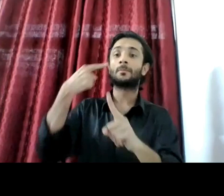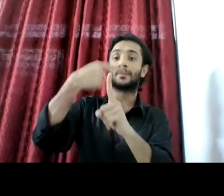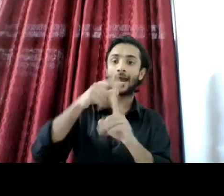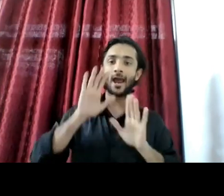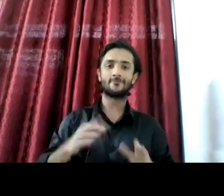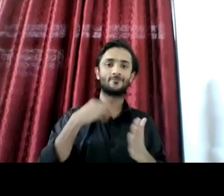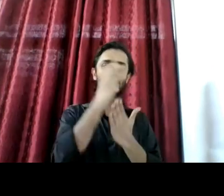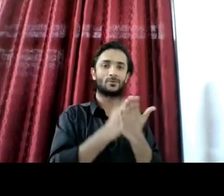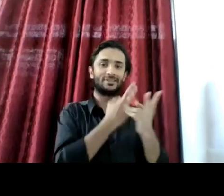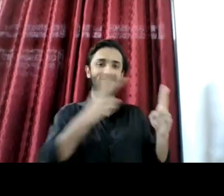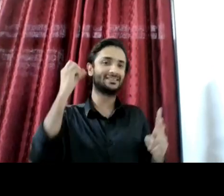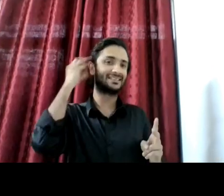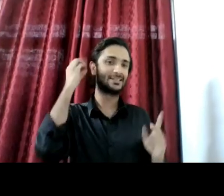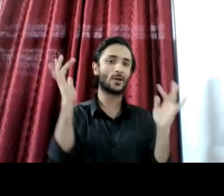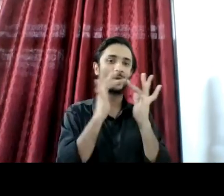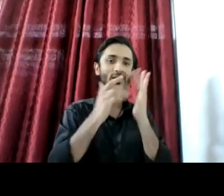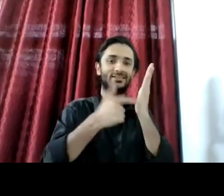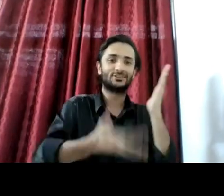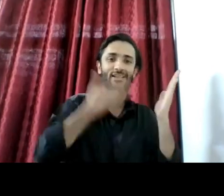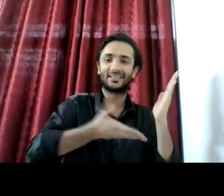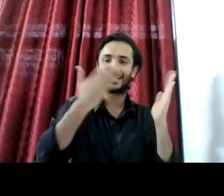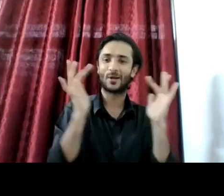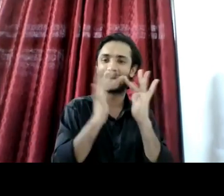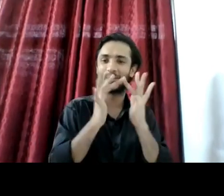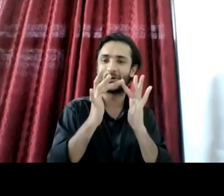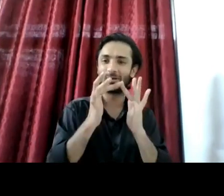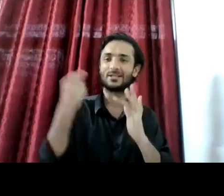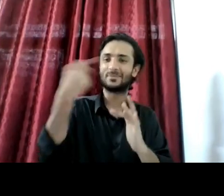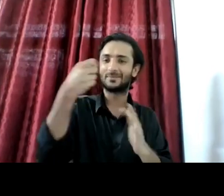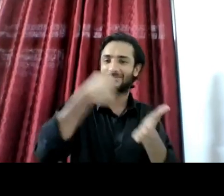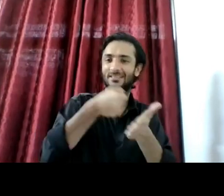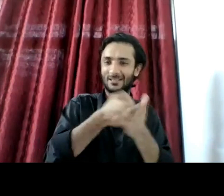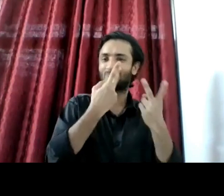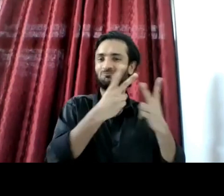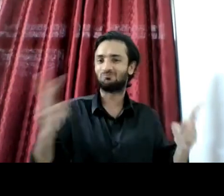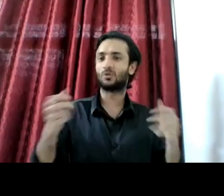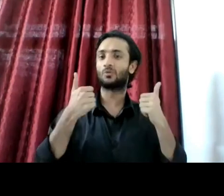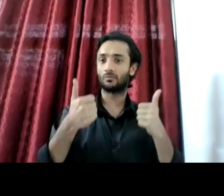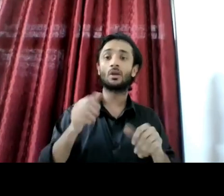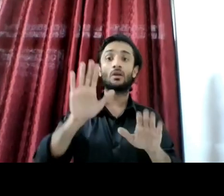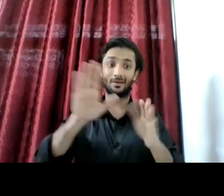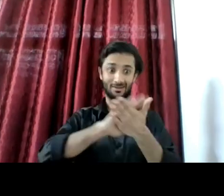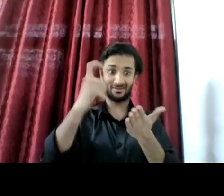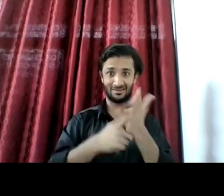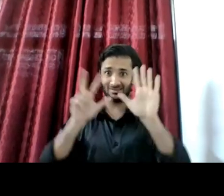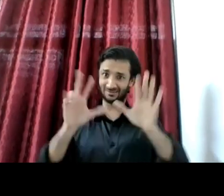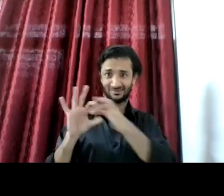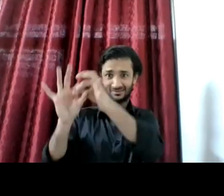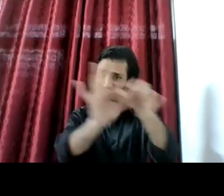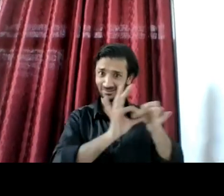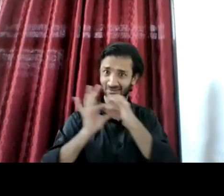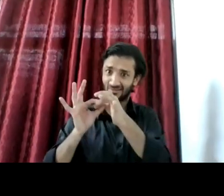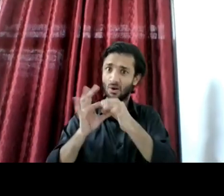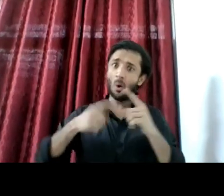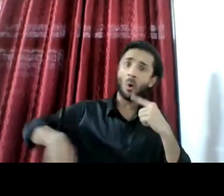had selected one of our project early intervention, and we had presented this. Um, and we want to